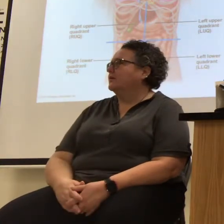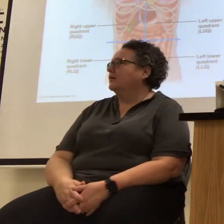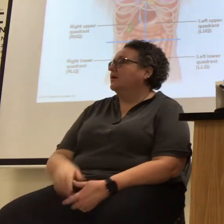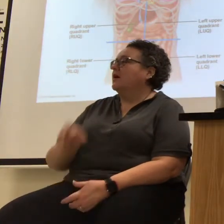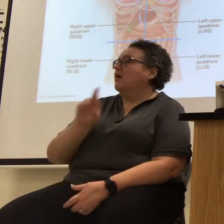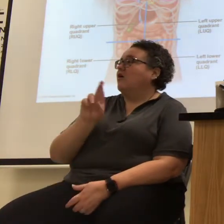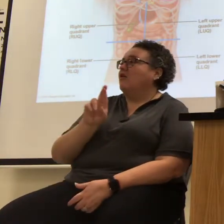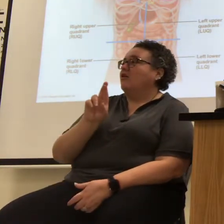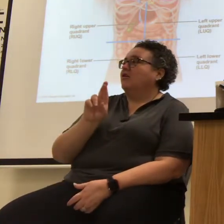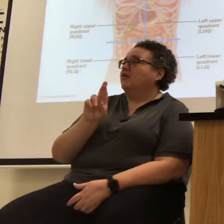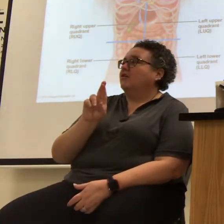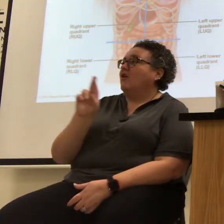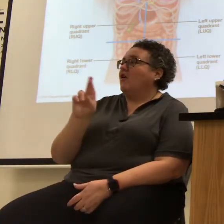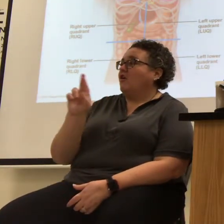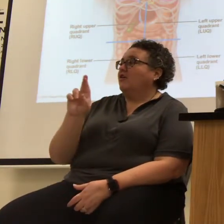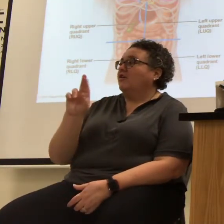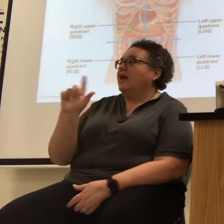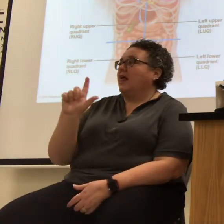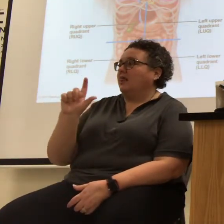RLQ,